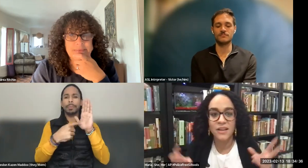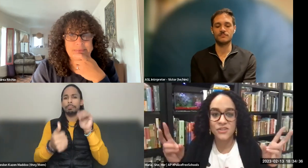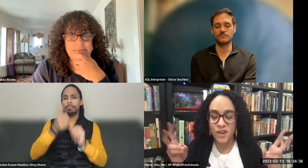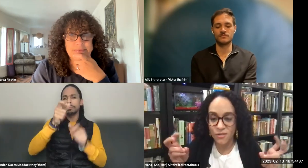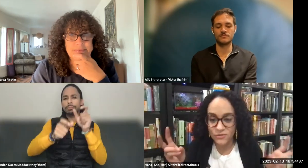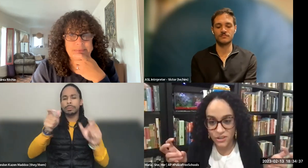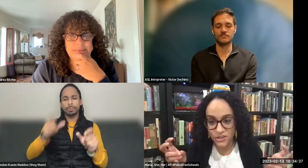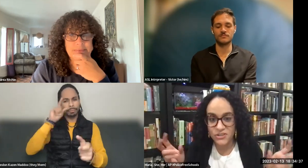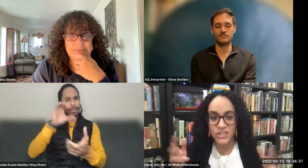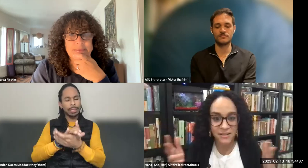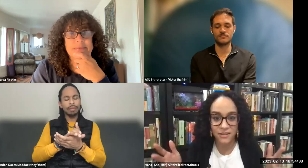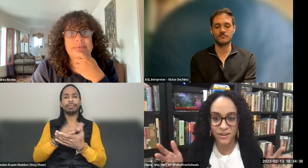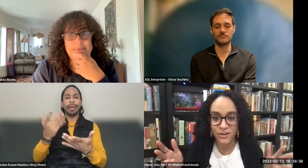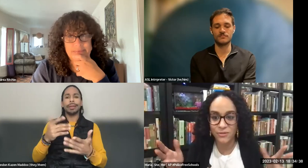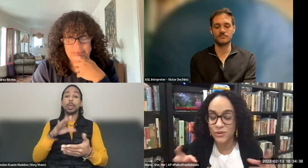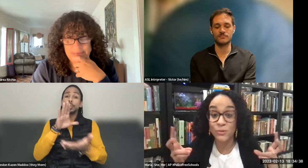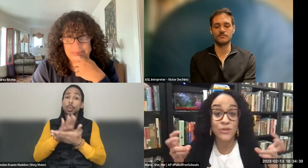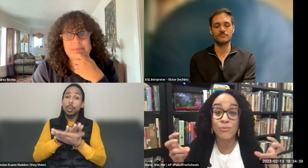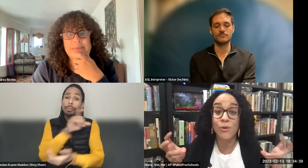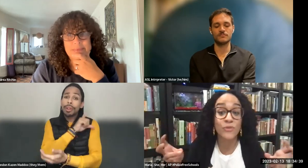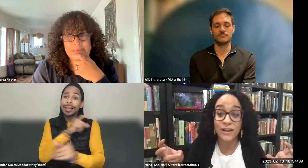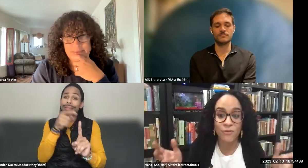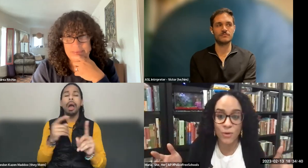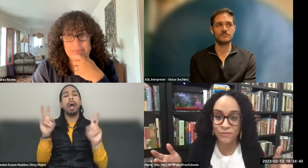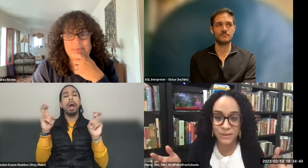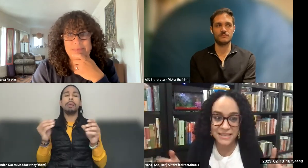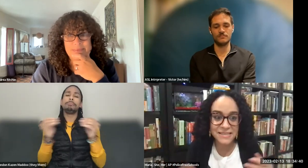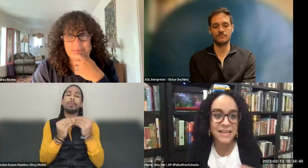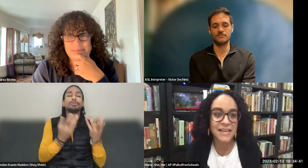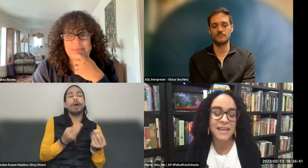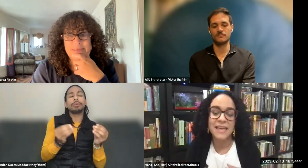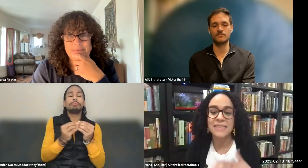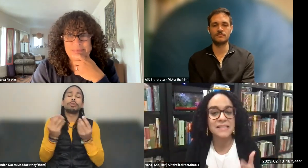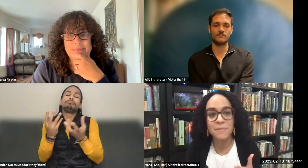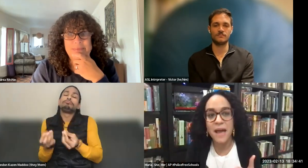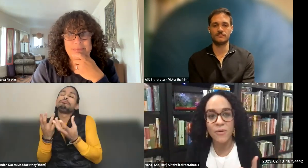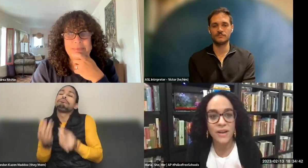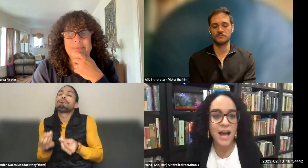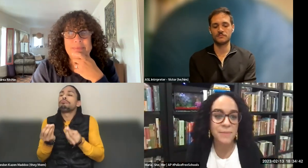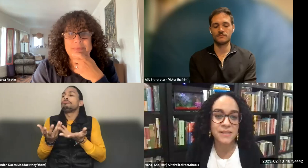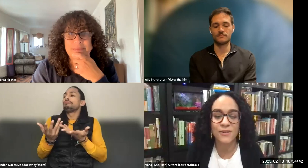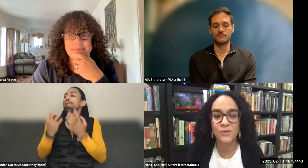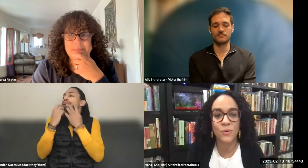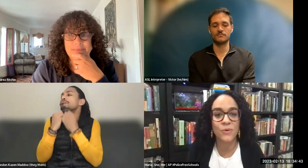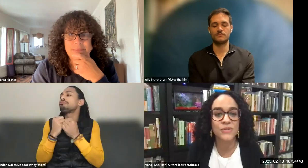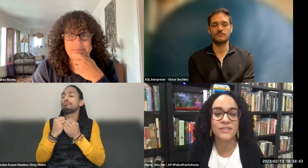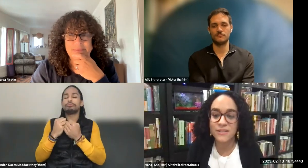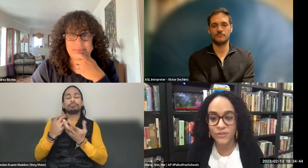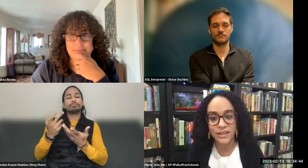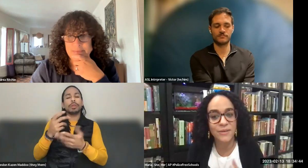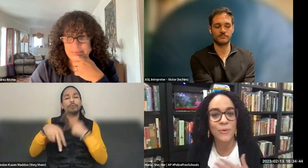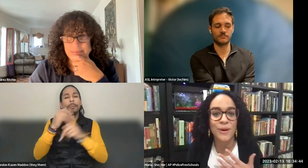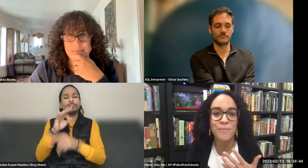are a softer, gentler, youth-appropriate form of policing, that somehow the cops in our schools